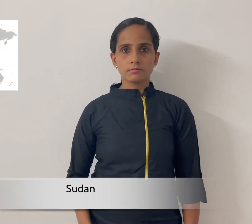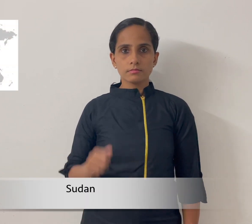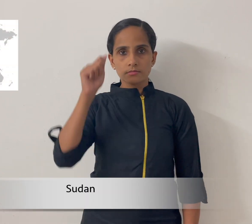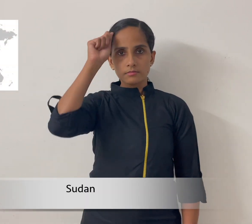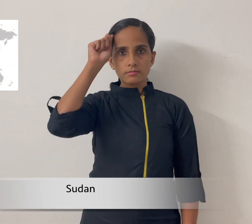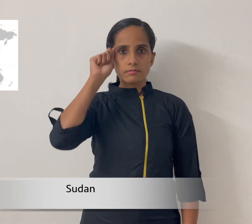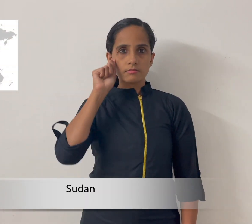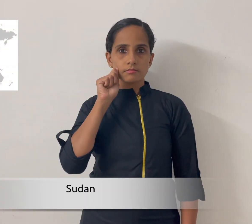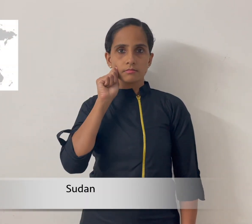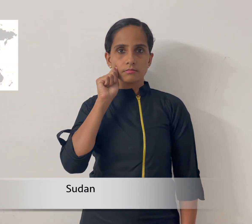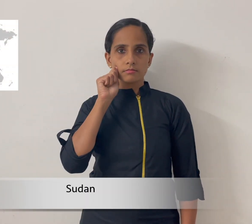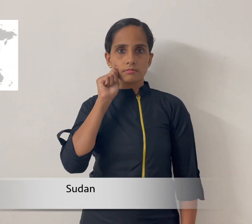Sudan,